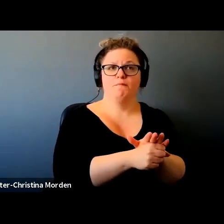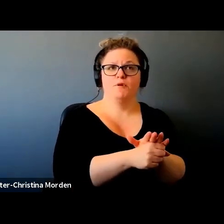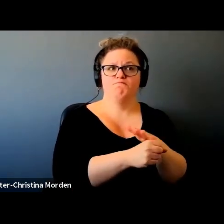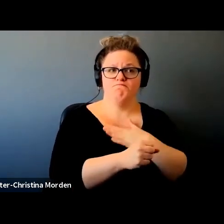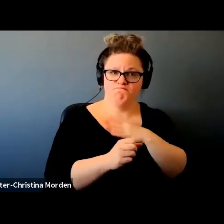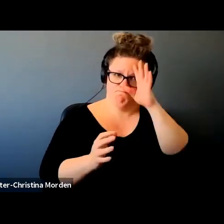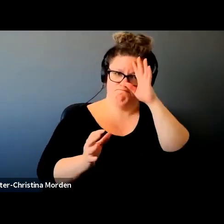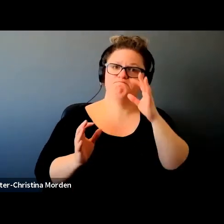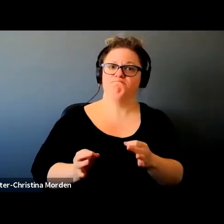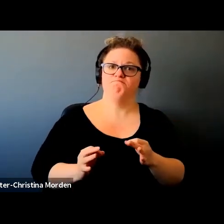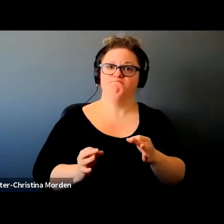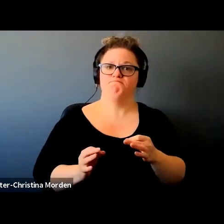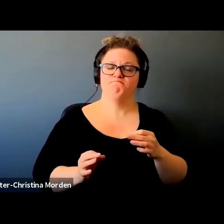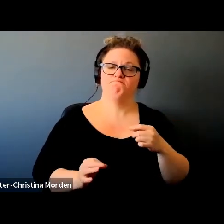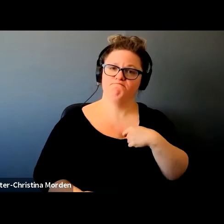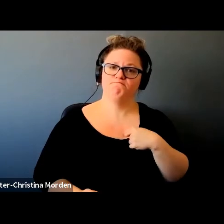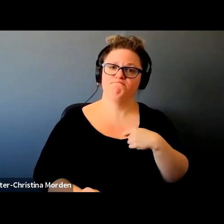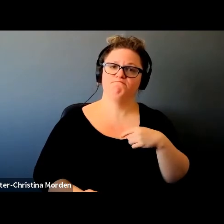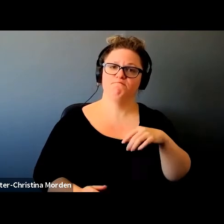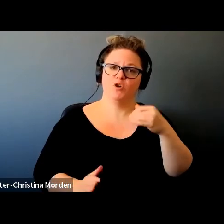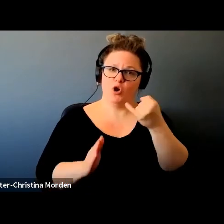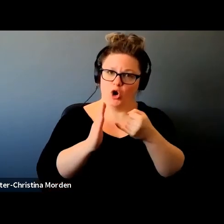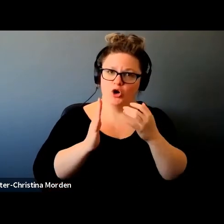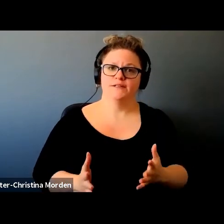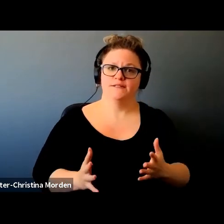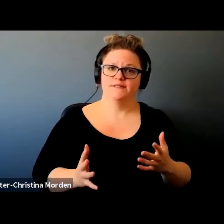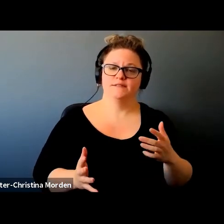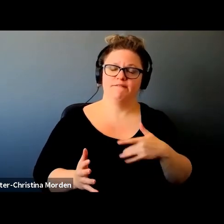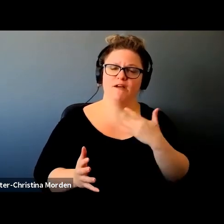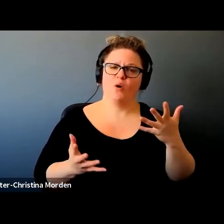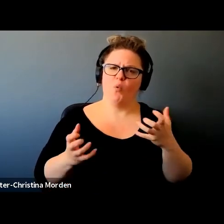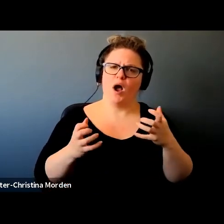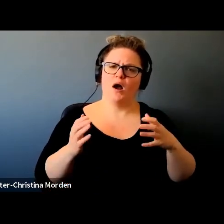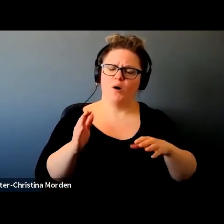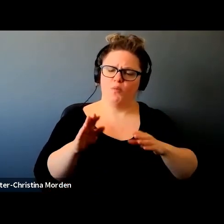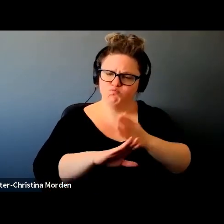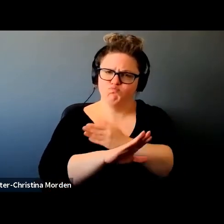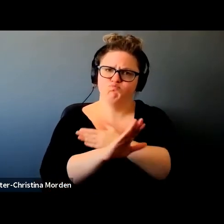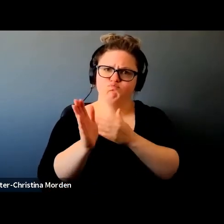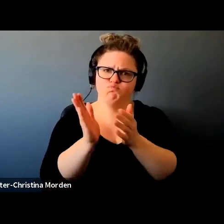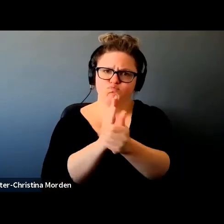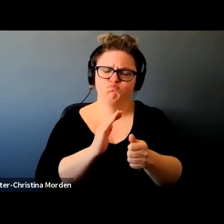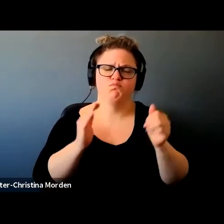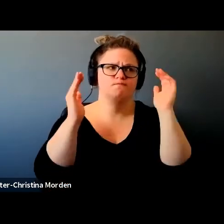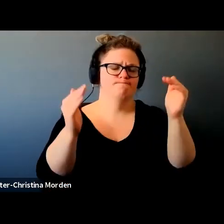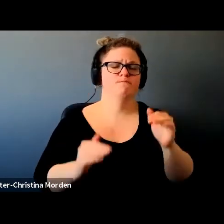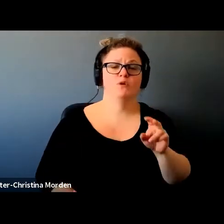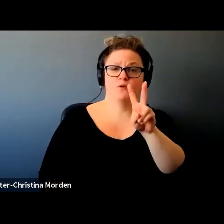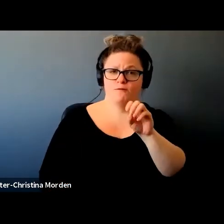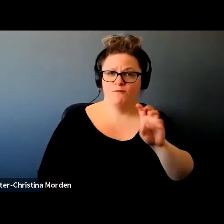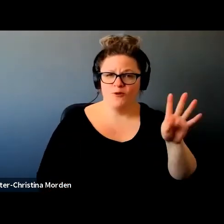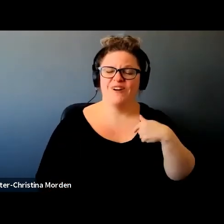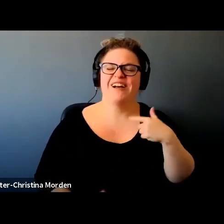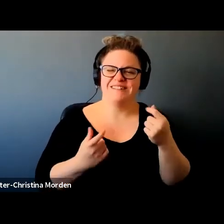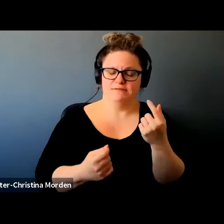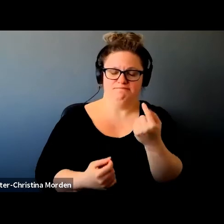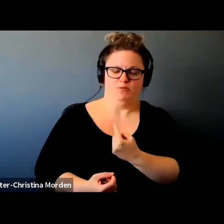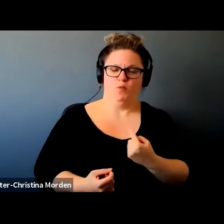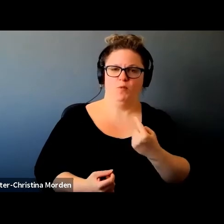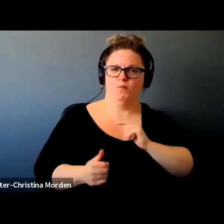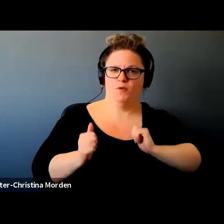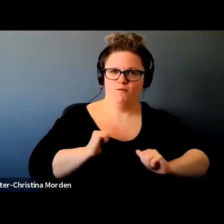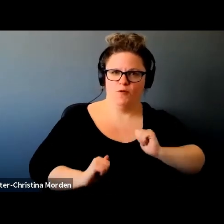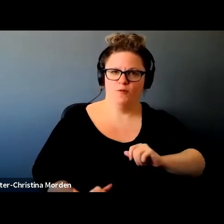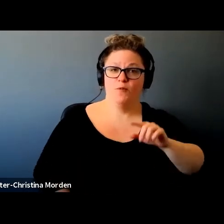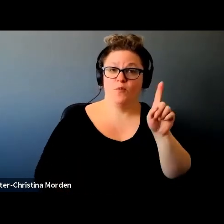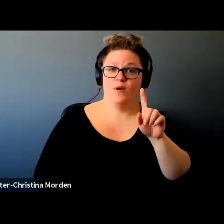least as a fine artist. And I had a solo show in 2004 at the Gas Station Theater,